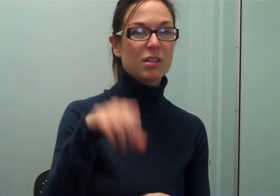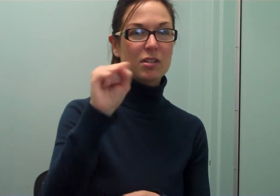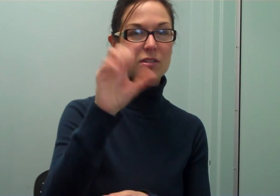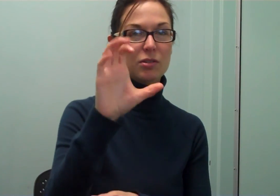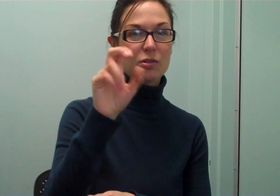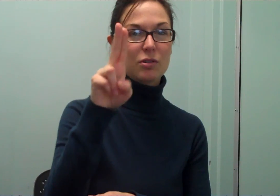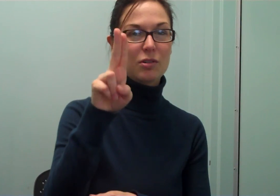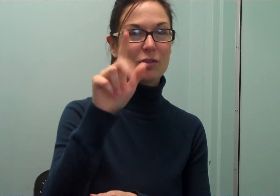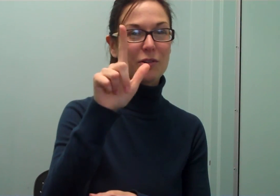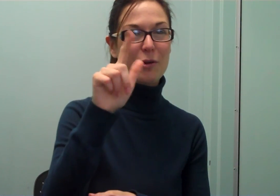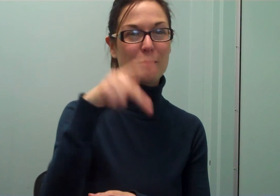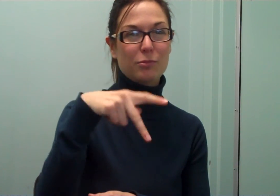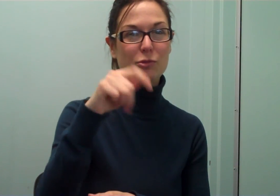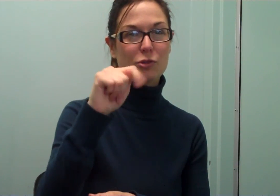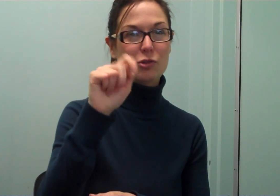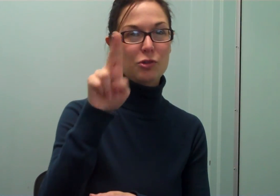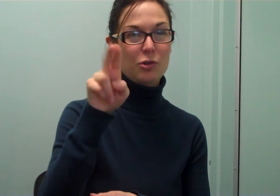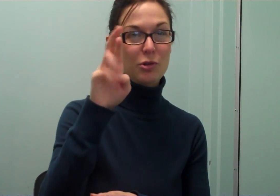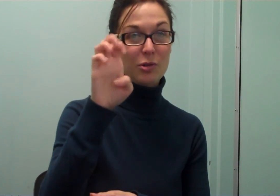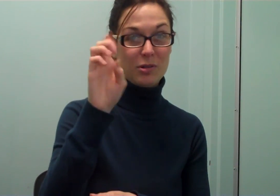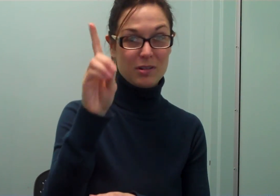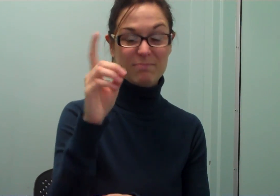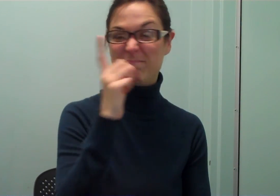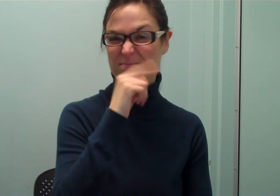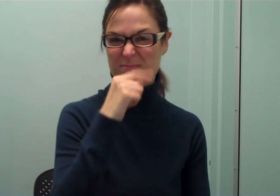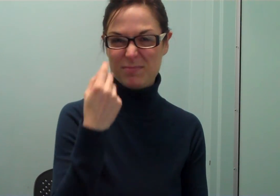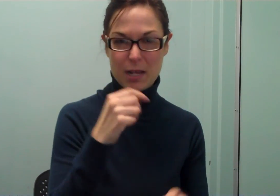you, it's fake nails that women wear. I don't do those, but I